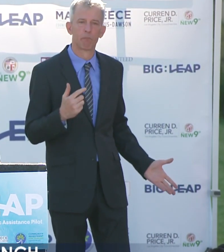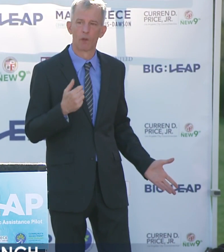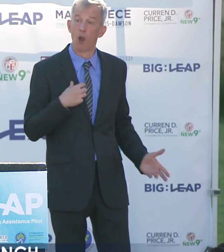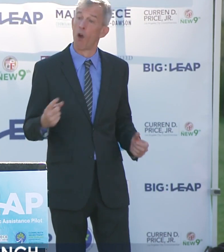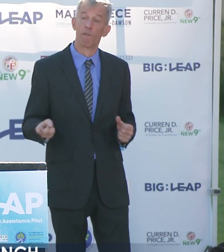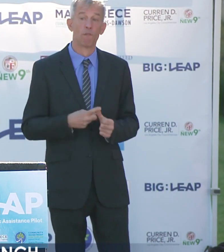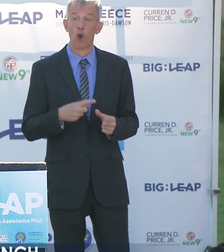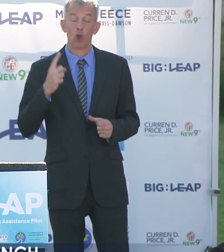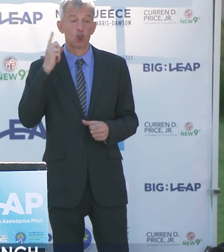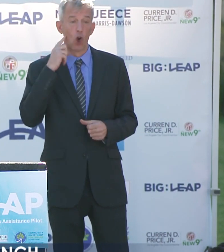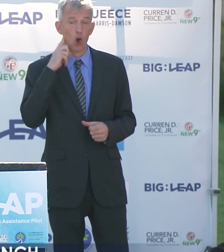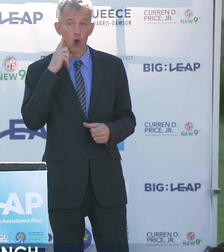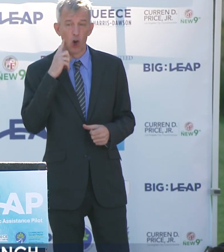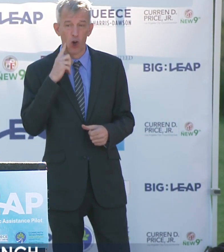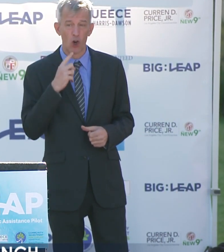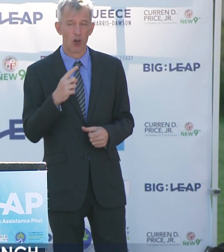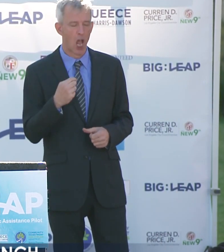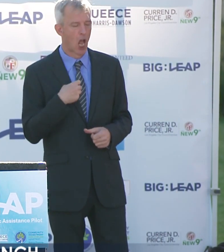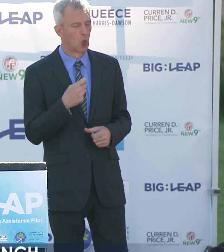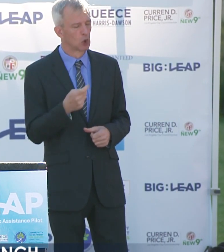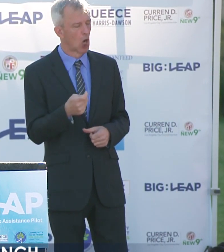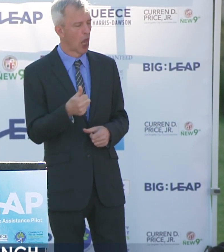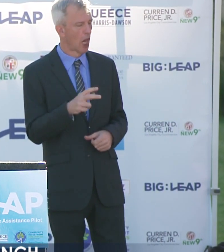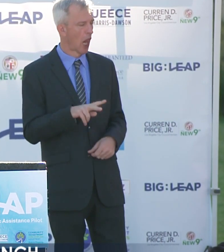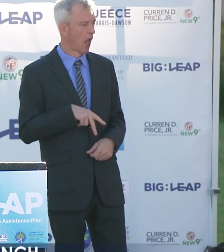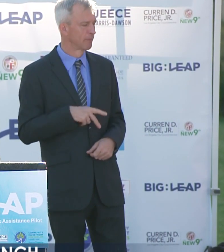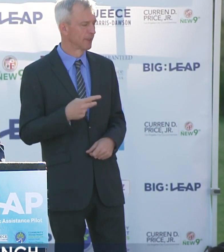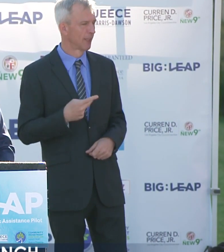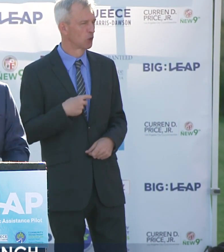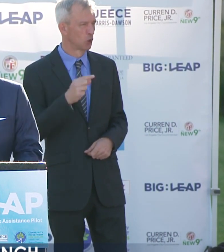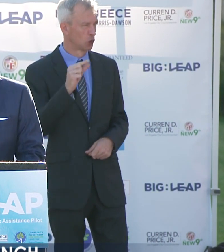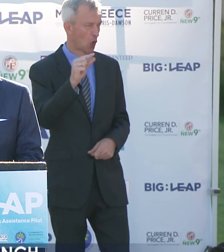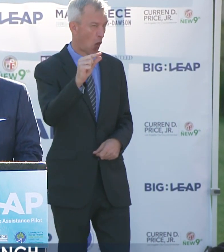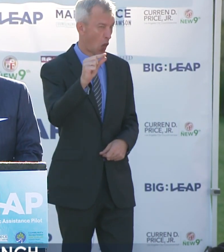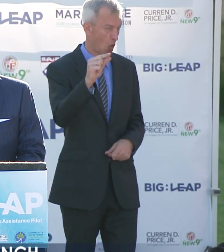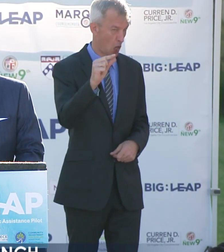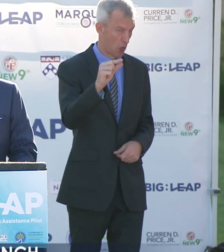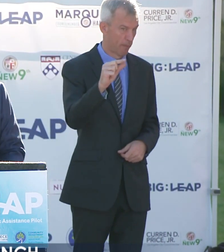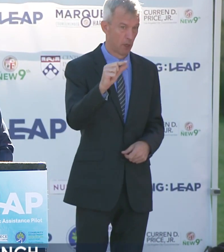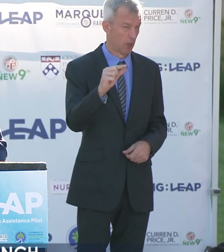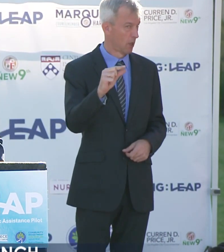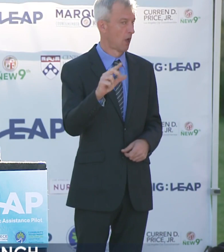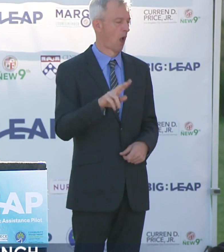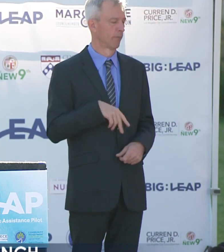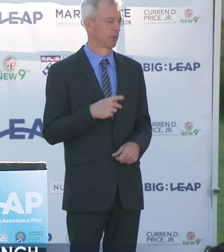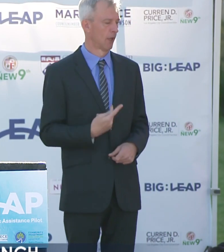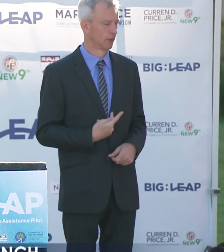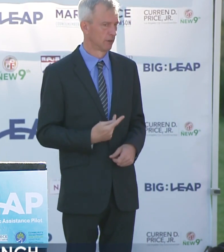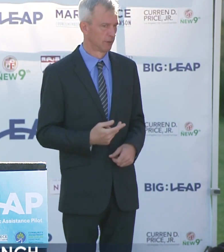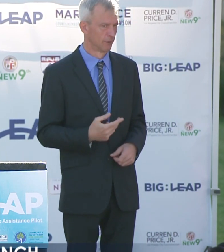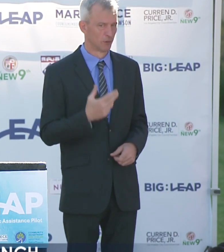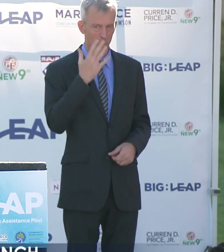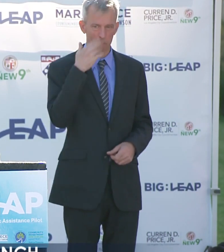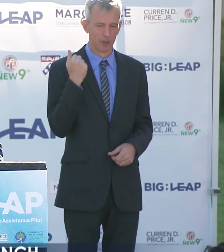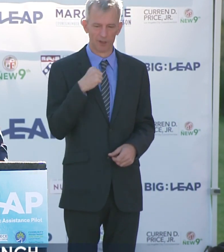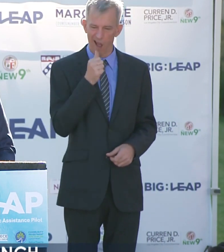this, Councilman, I was just a little bit upset with you. I was just upset that I didn't think of it